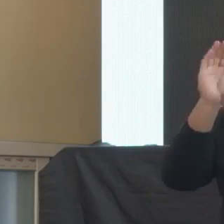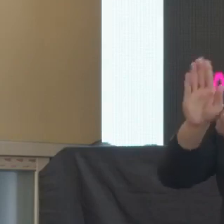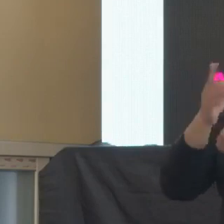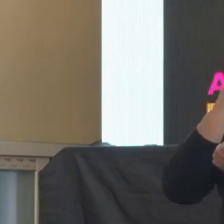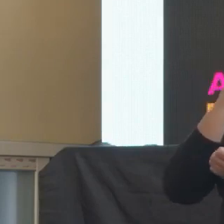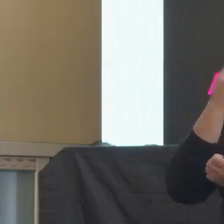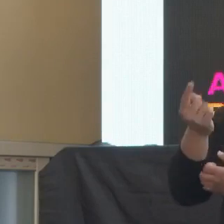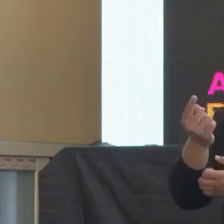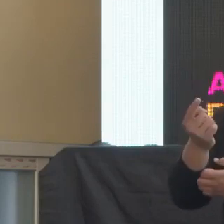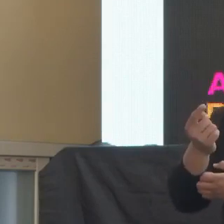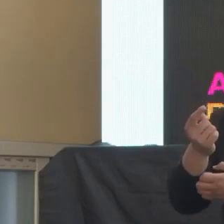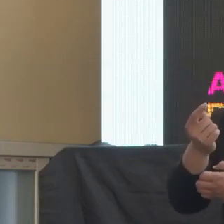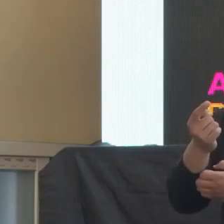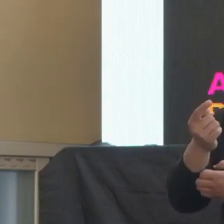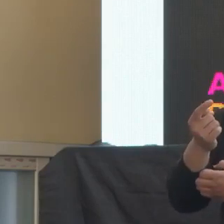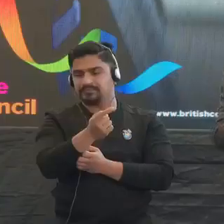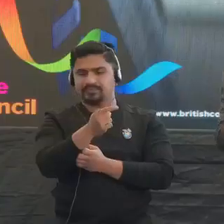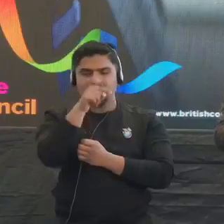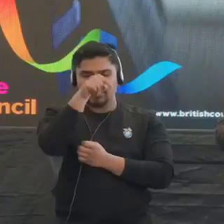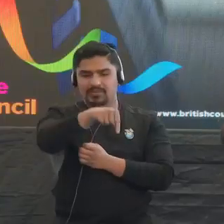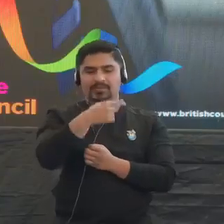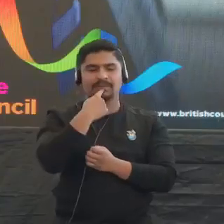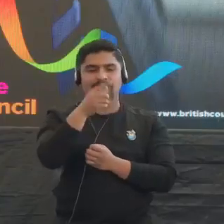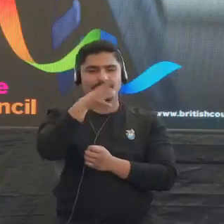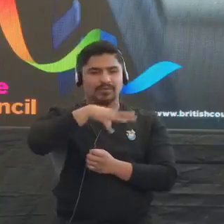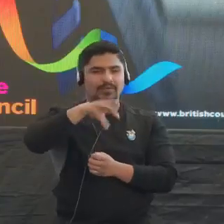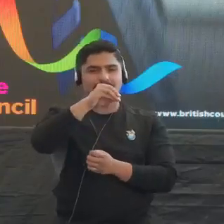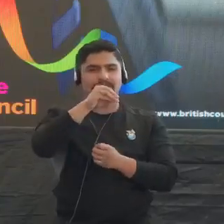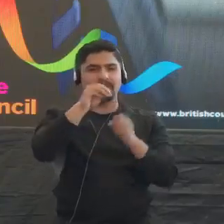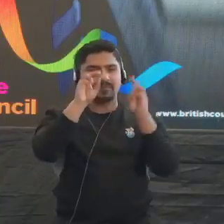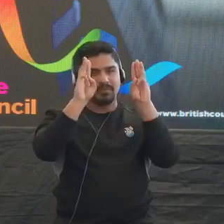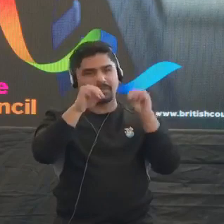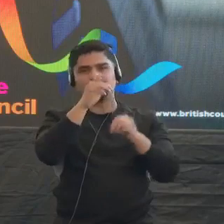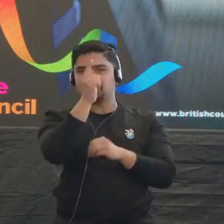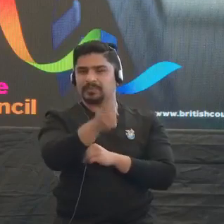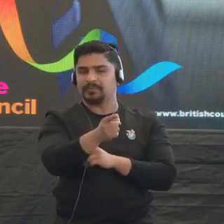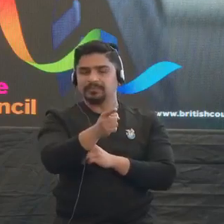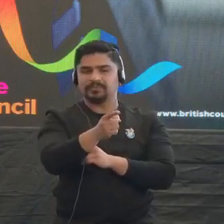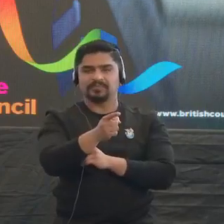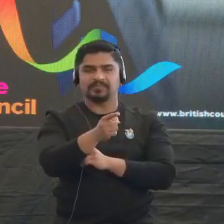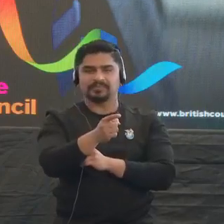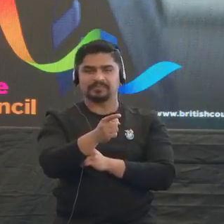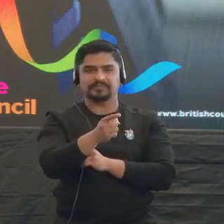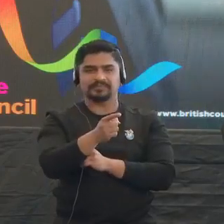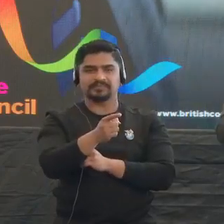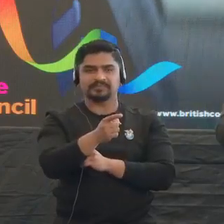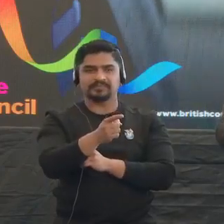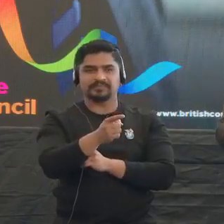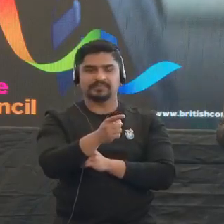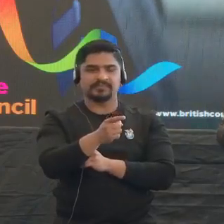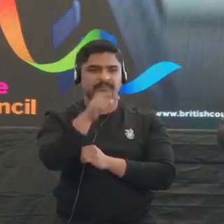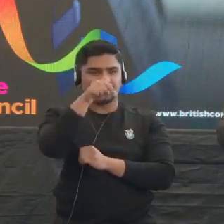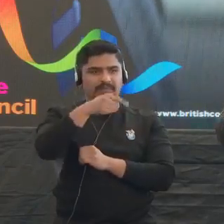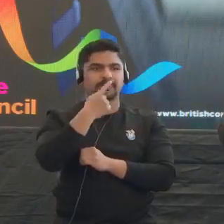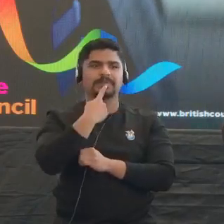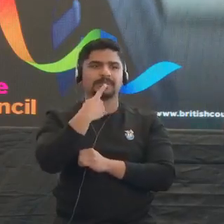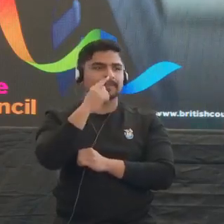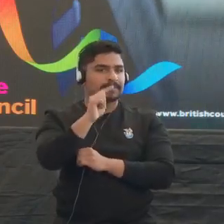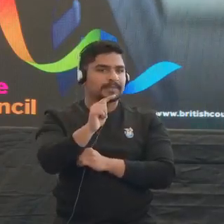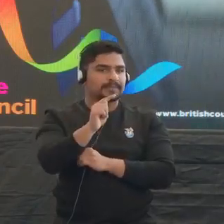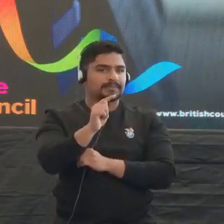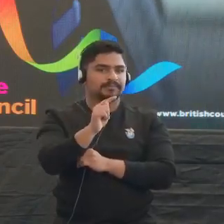because it is important for all of you, right of persons with disability, because in India, inclusion